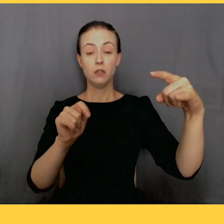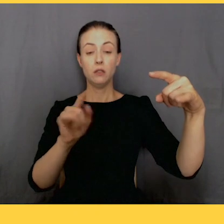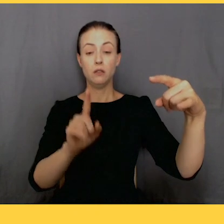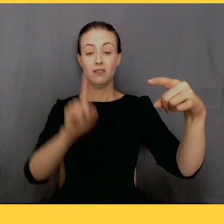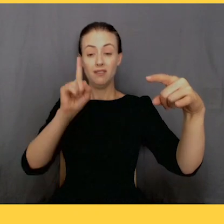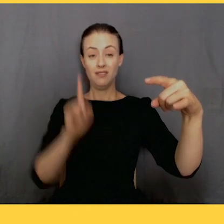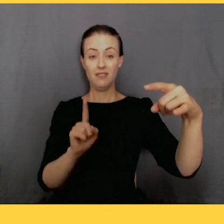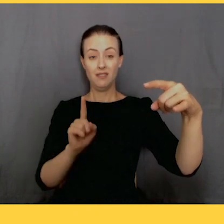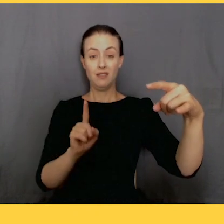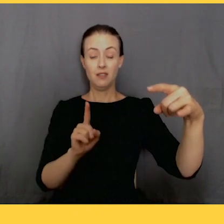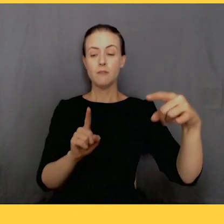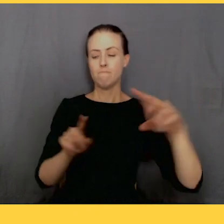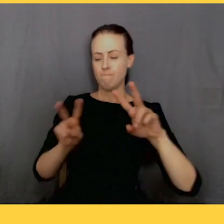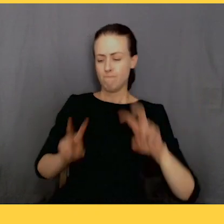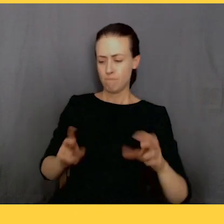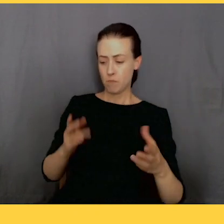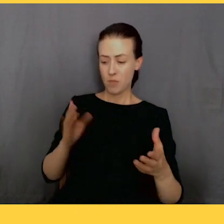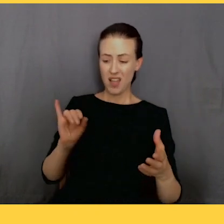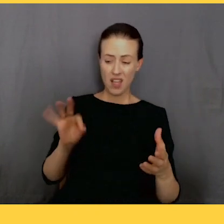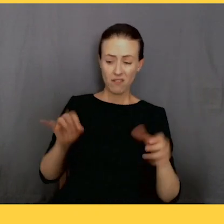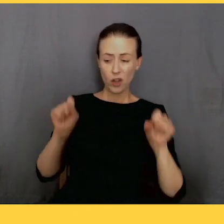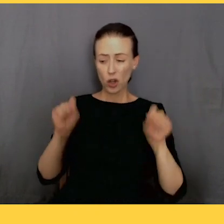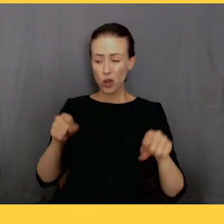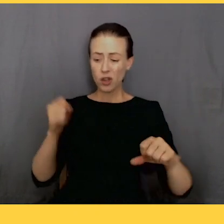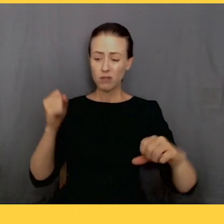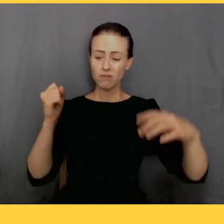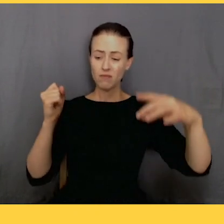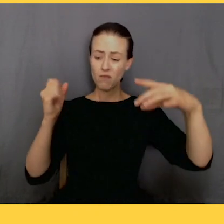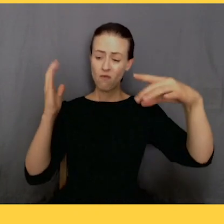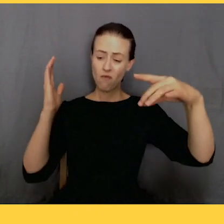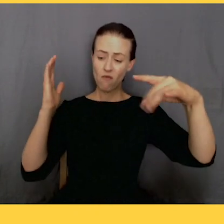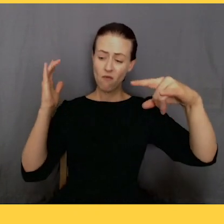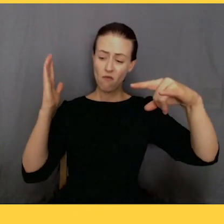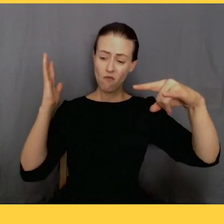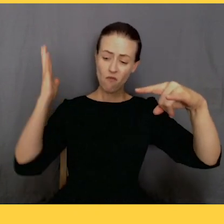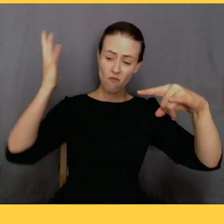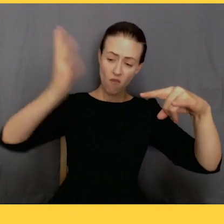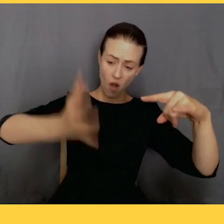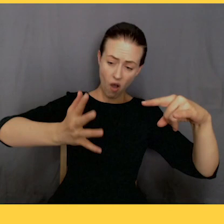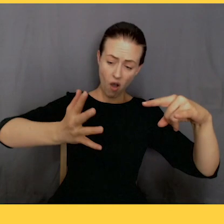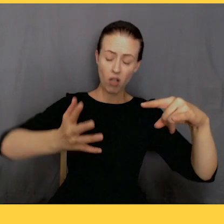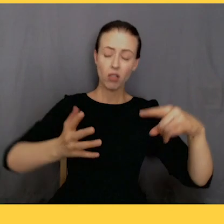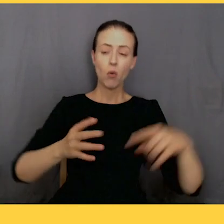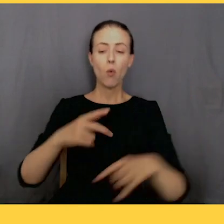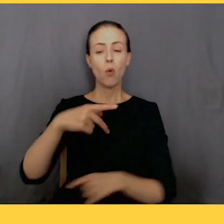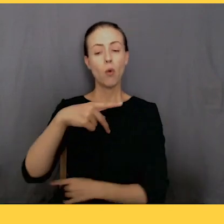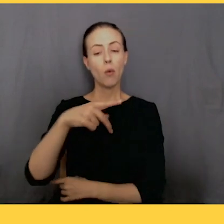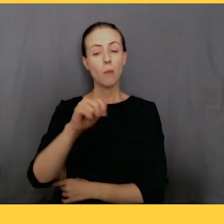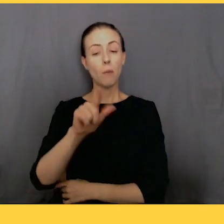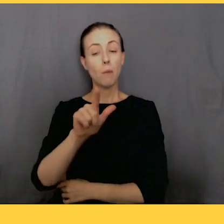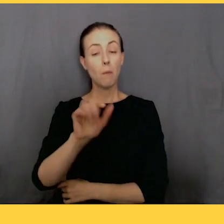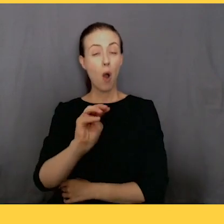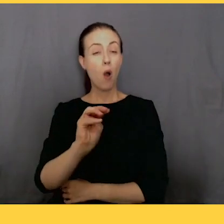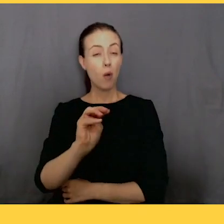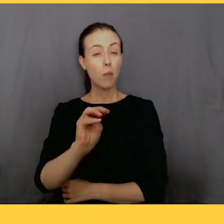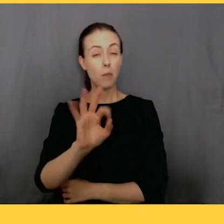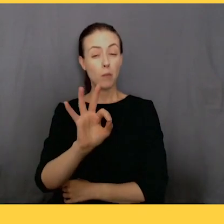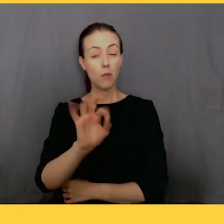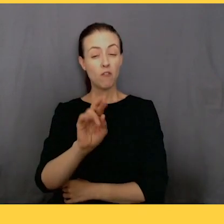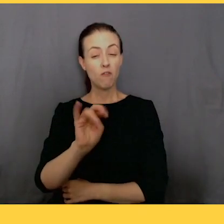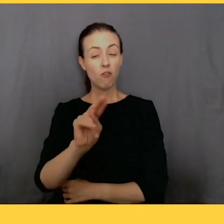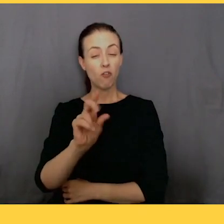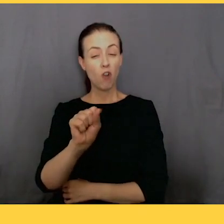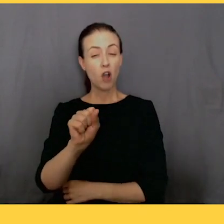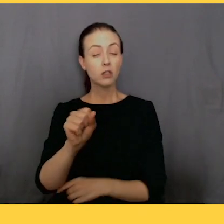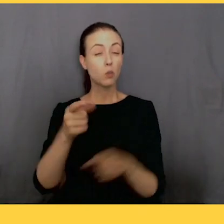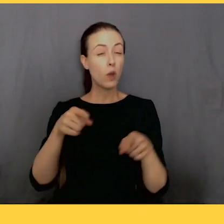if they demonstrate a high risk of falling into the lines or have vegetation like palm fronds that could get carried into our power lines under high